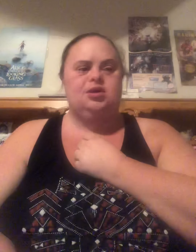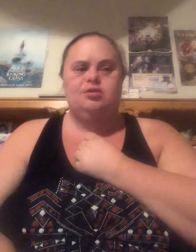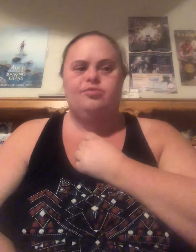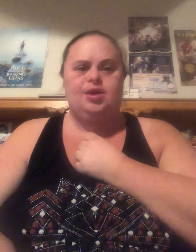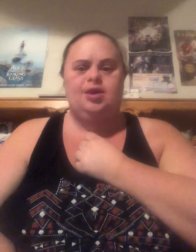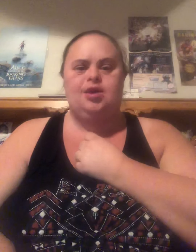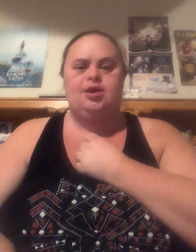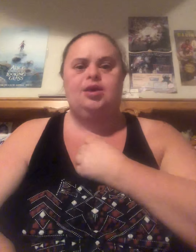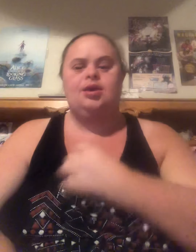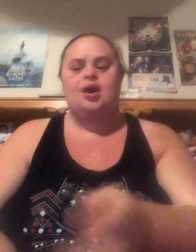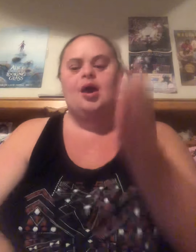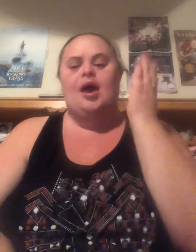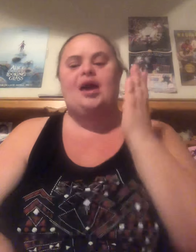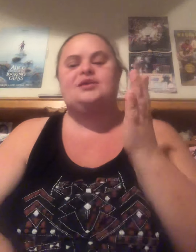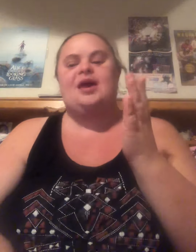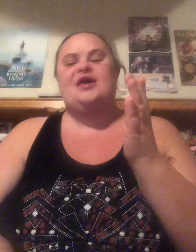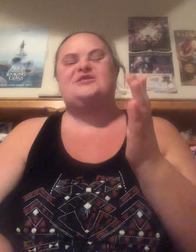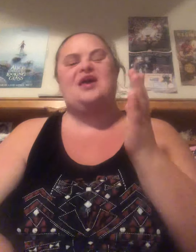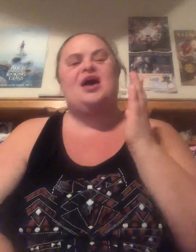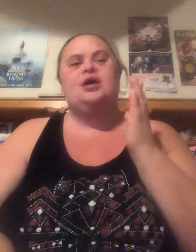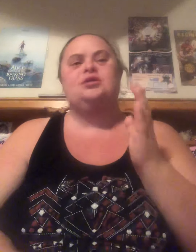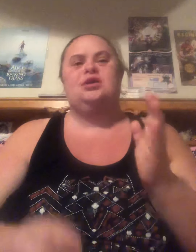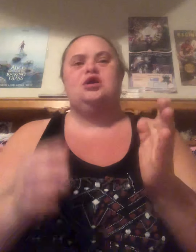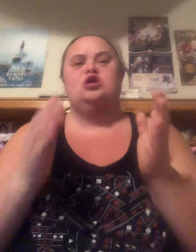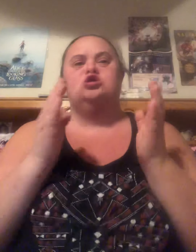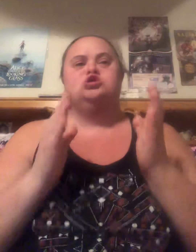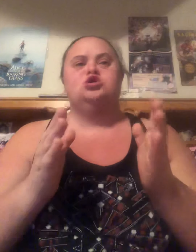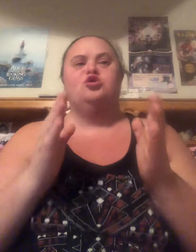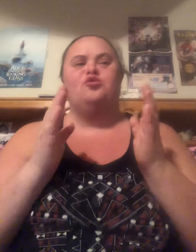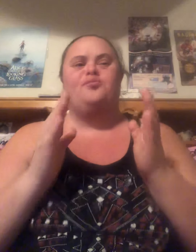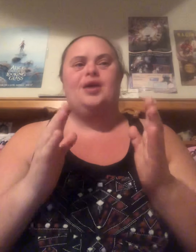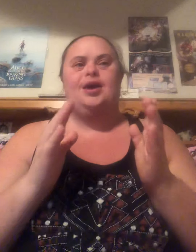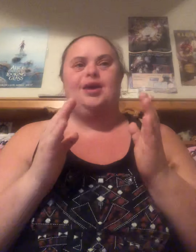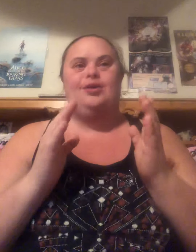me. I guess I need you, baby.